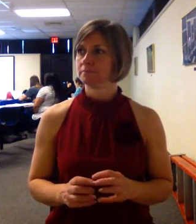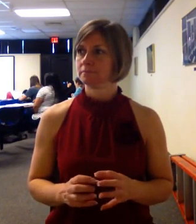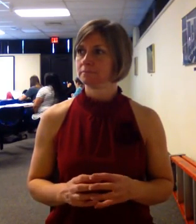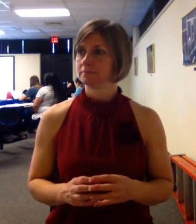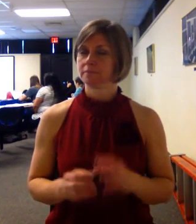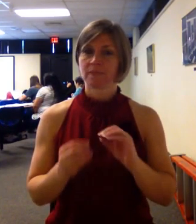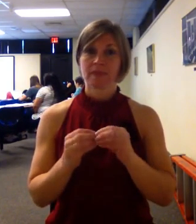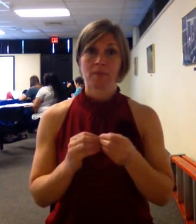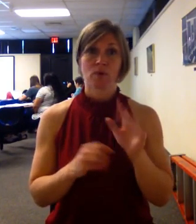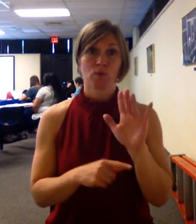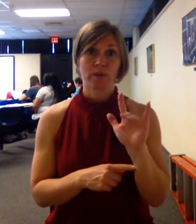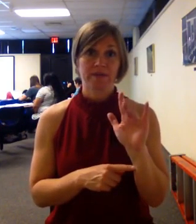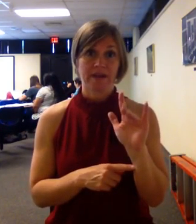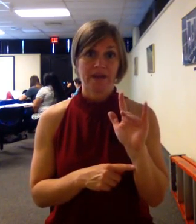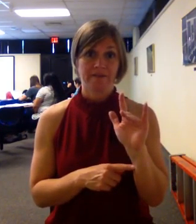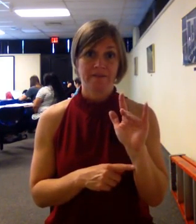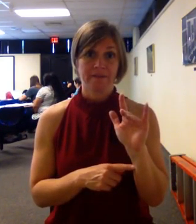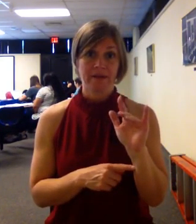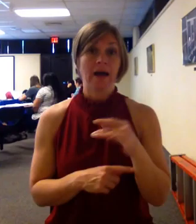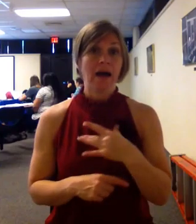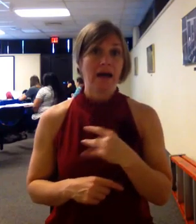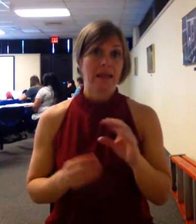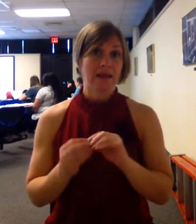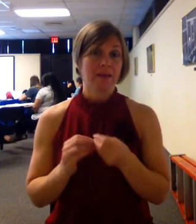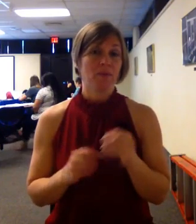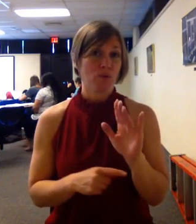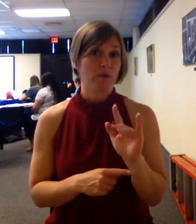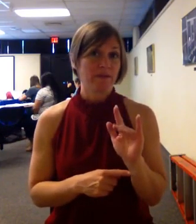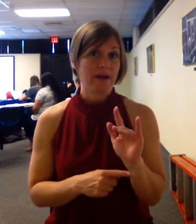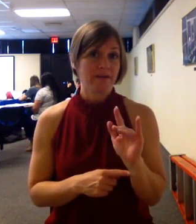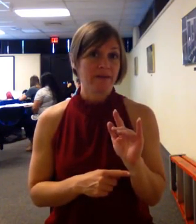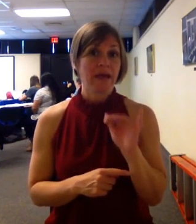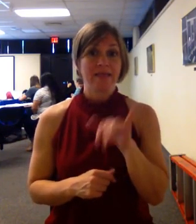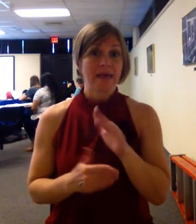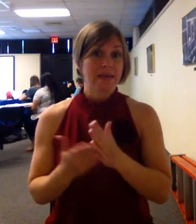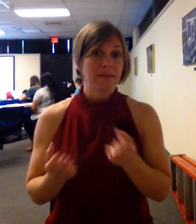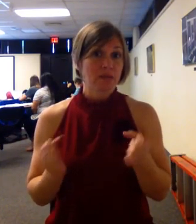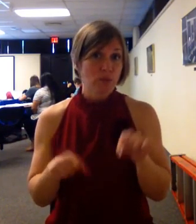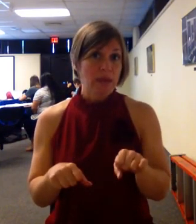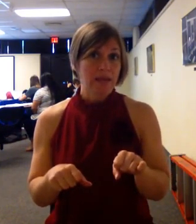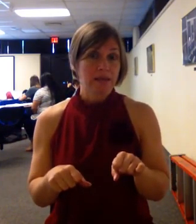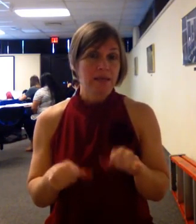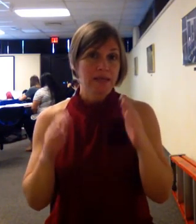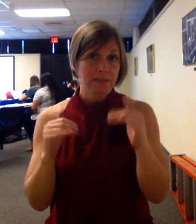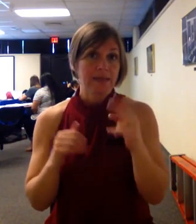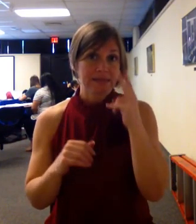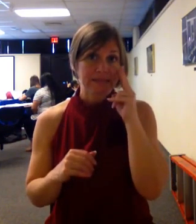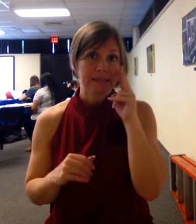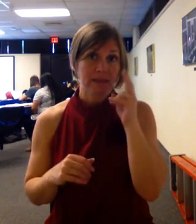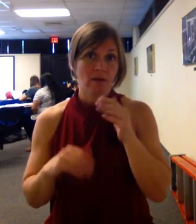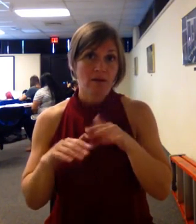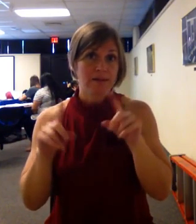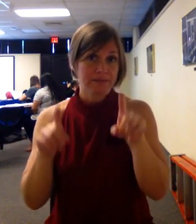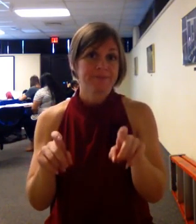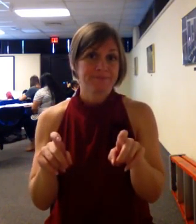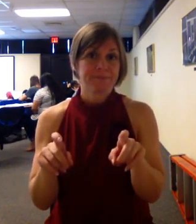Number 25, I like number 25. This would be something that you could probably expect to see on an exam.